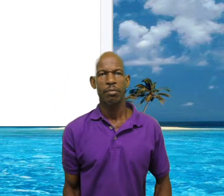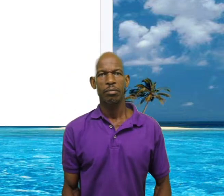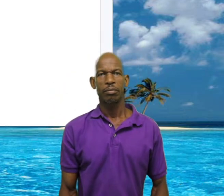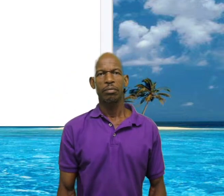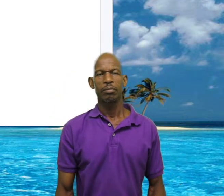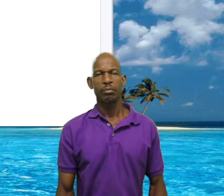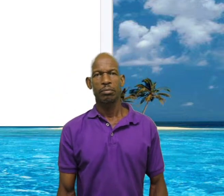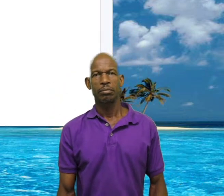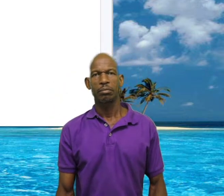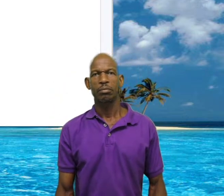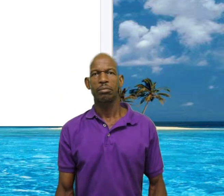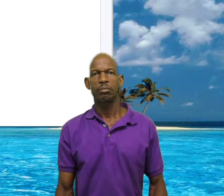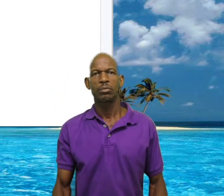Yes, Sabriki, go ahead.